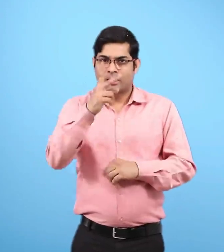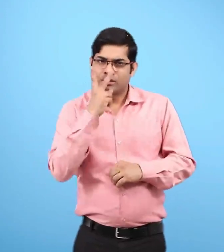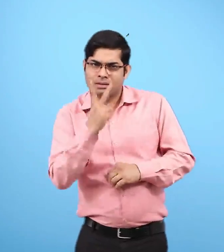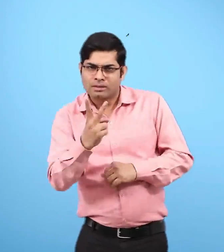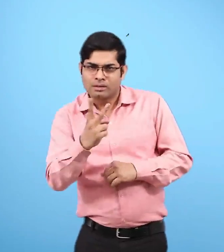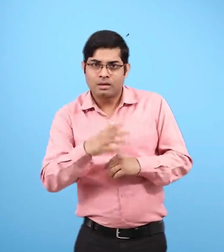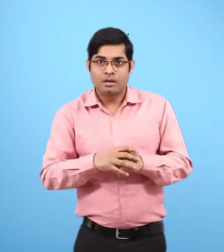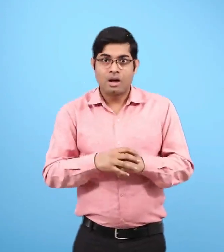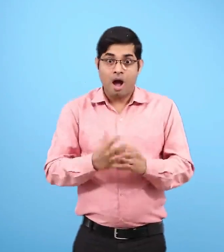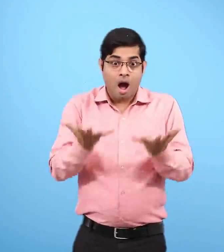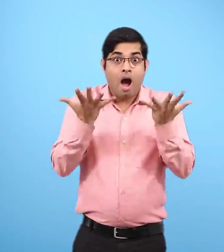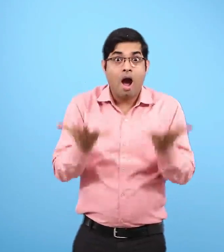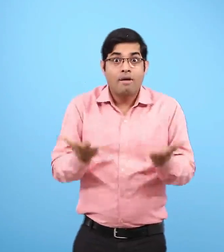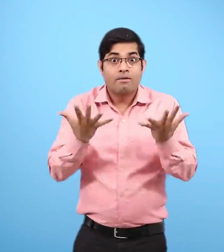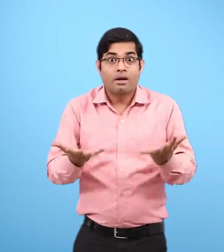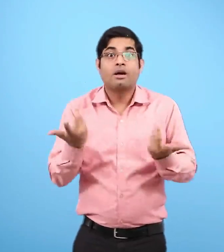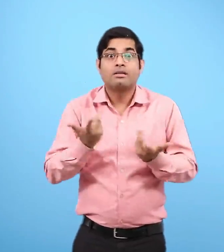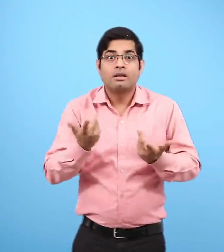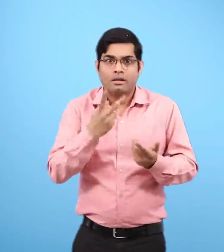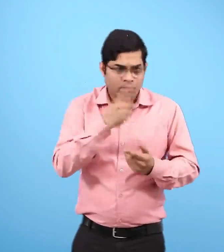You have to tell which one is heavier,